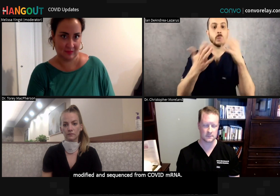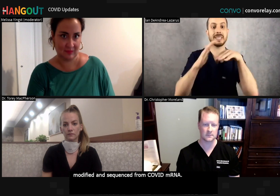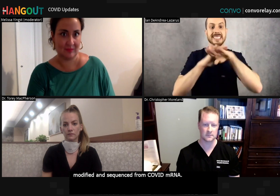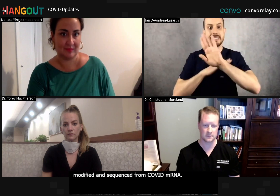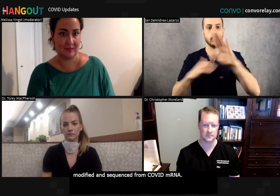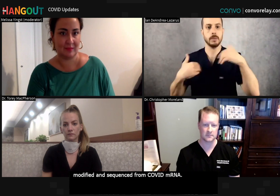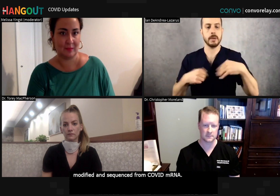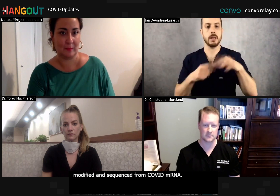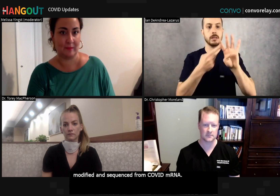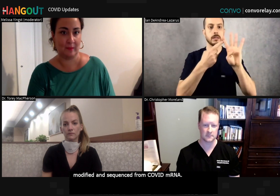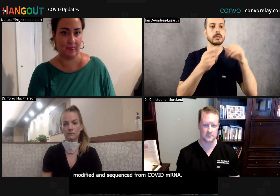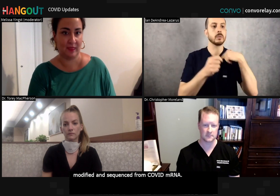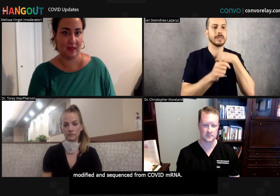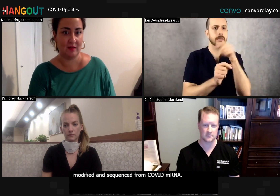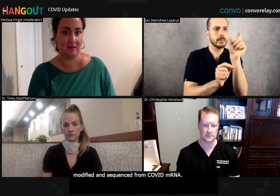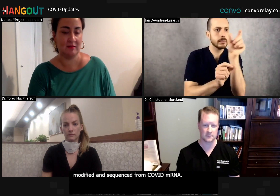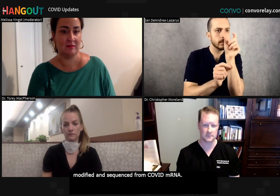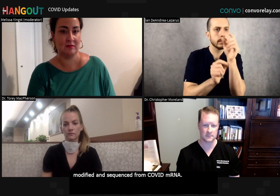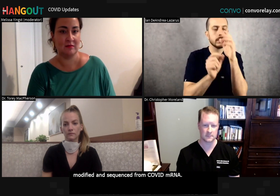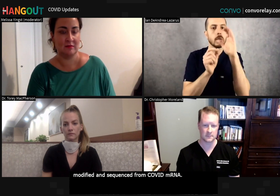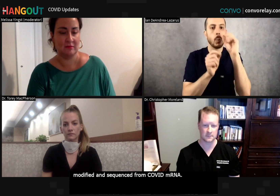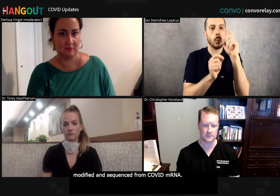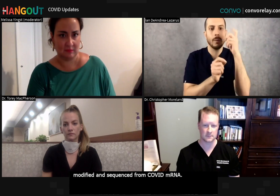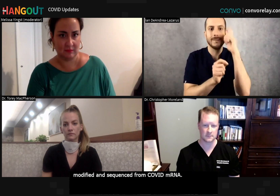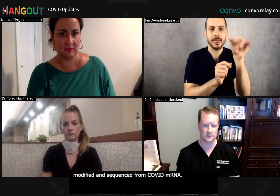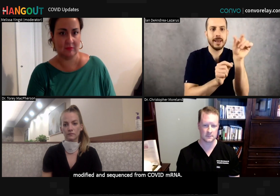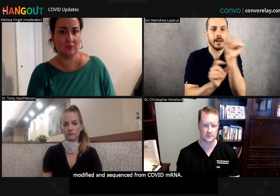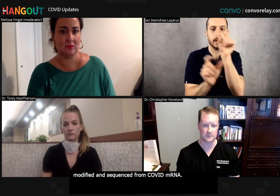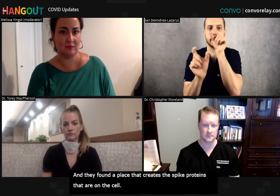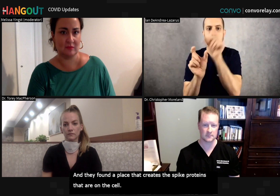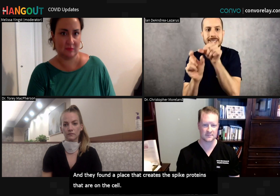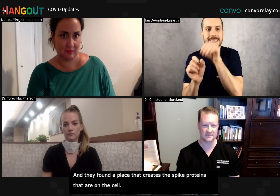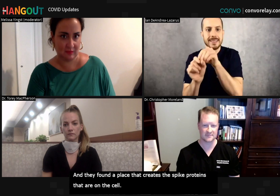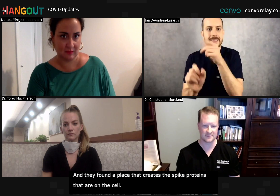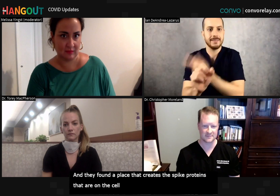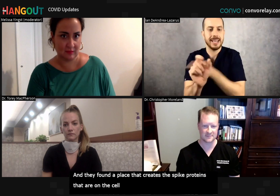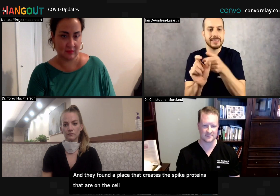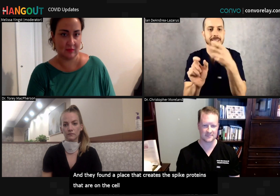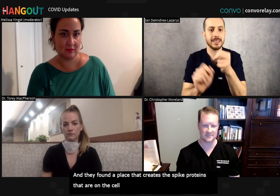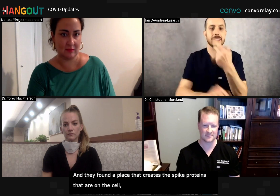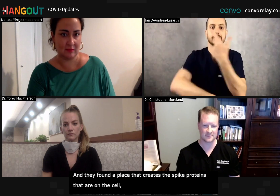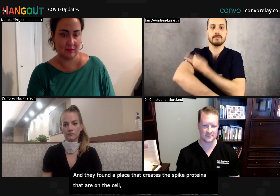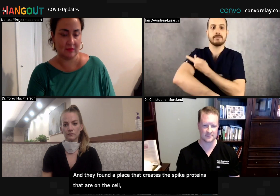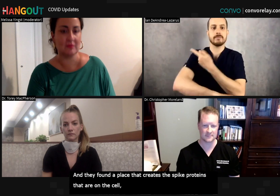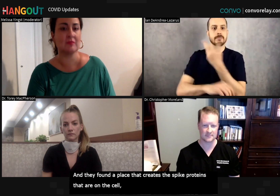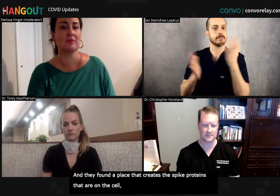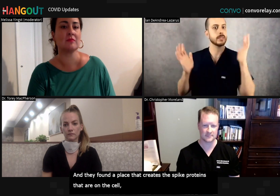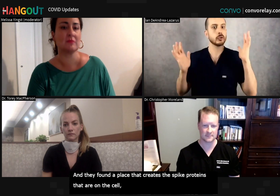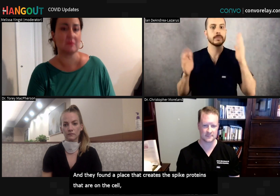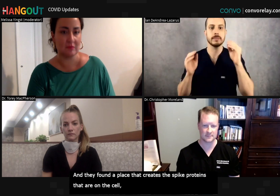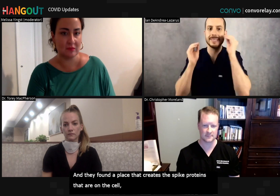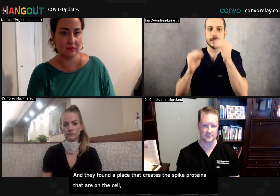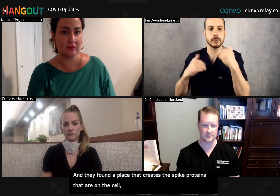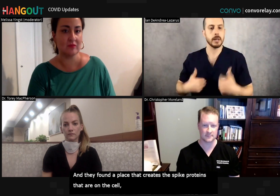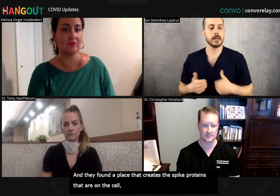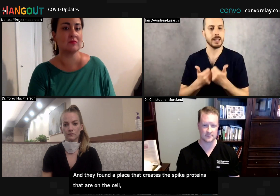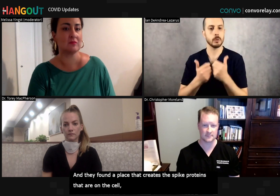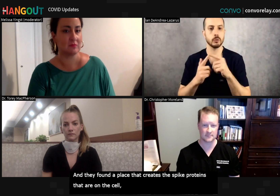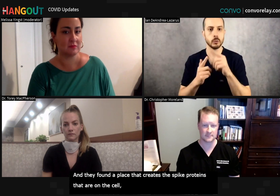that are on the cell that are that go into your body. And then your body can recognize that spike protein from what it's